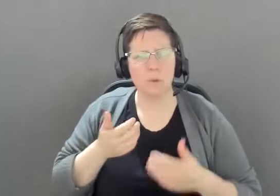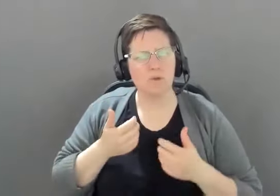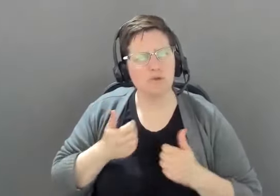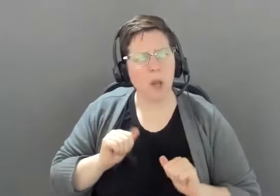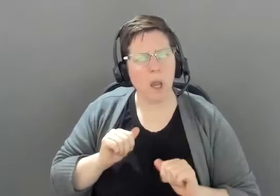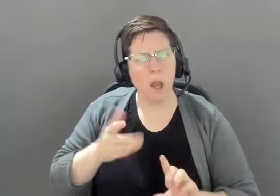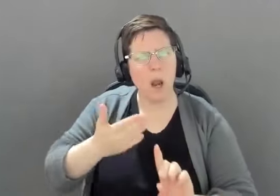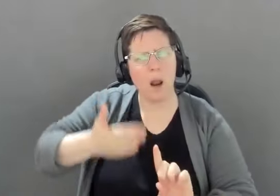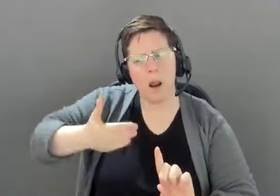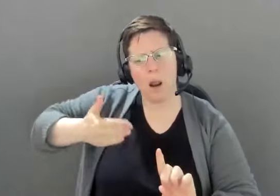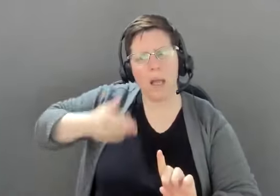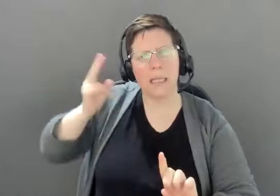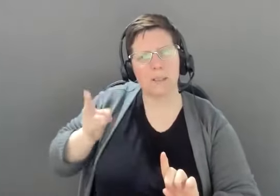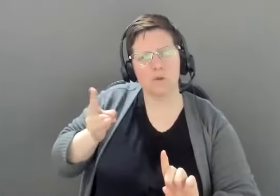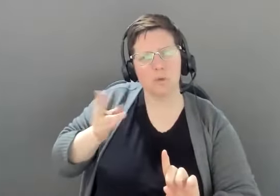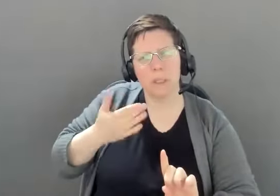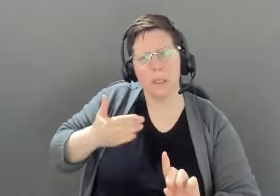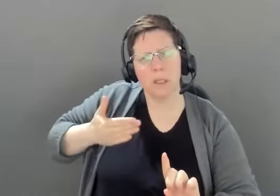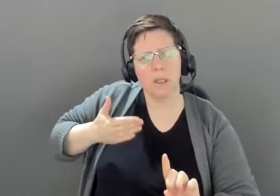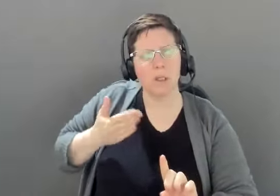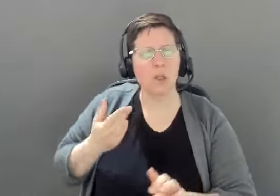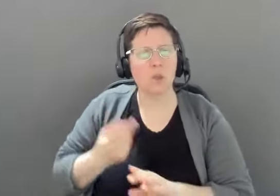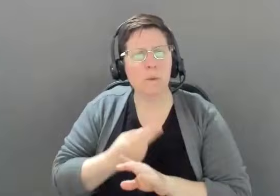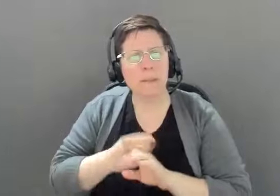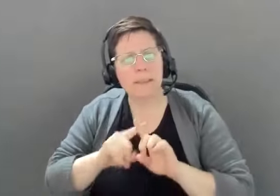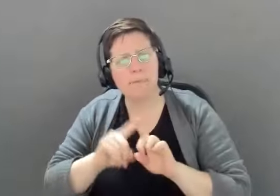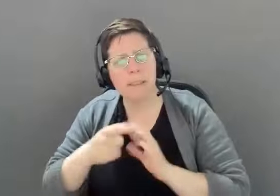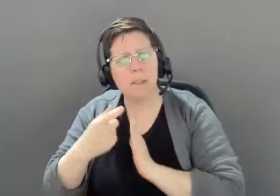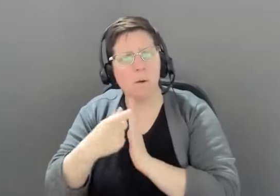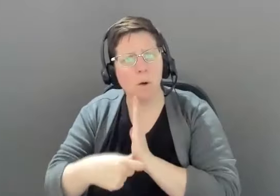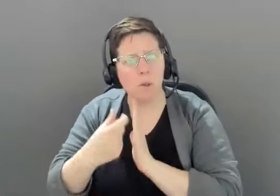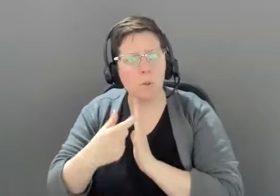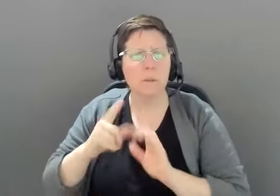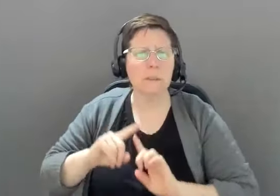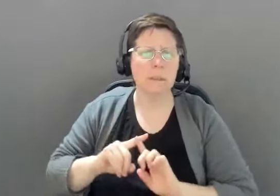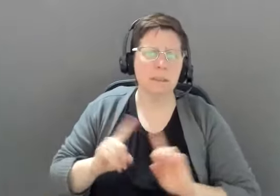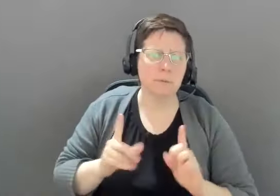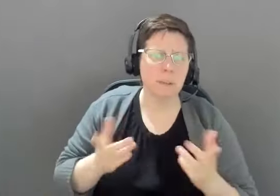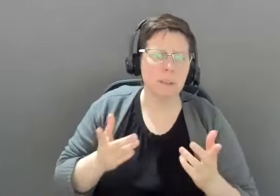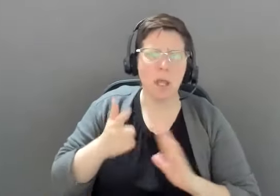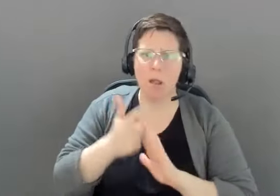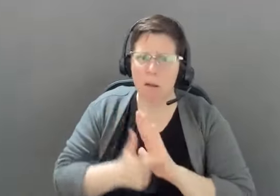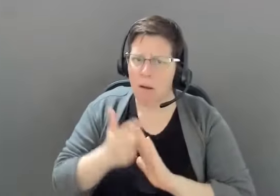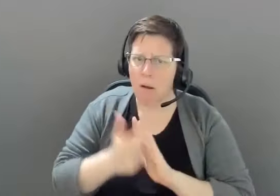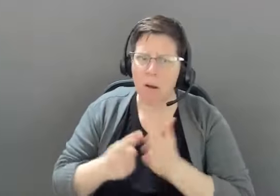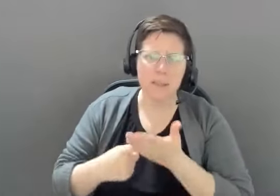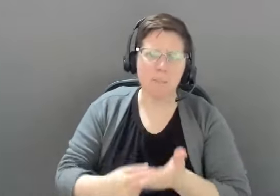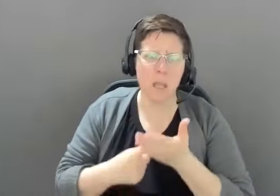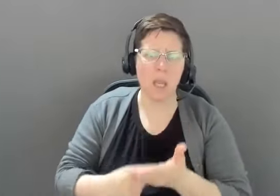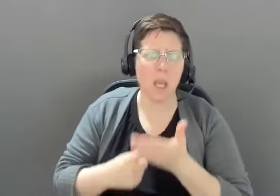history in articles and like legislative debates and compile all the